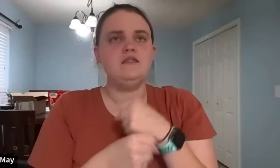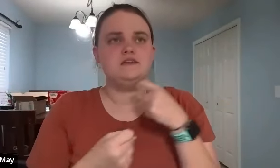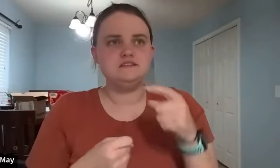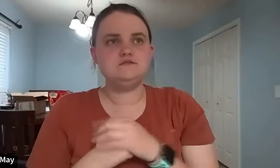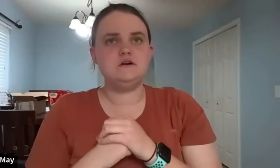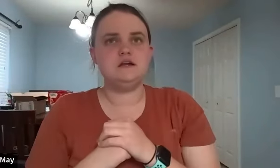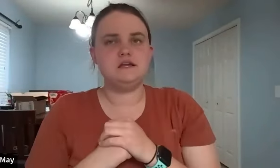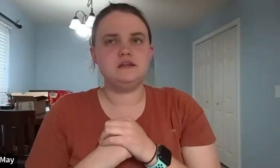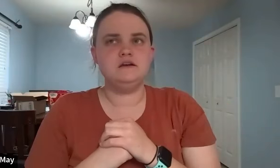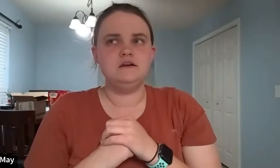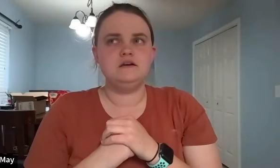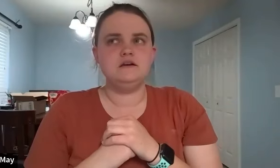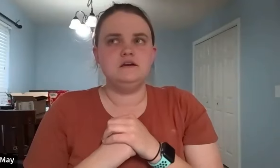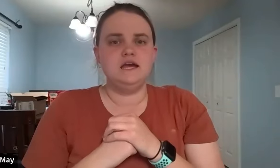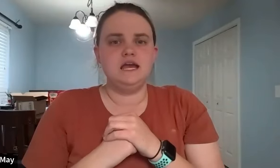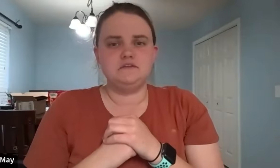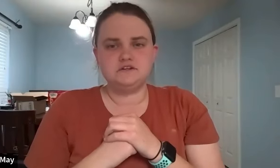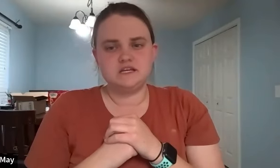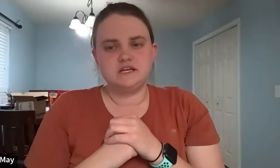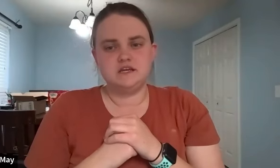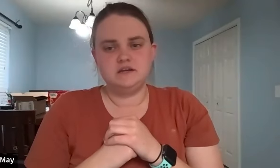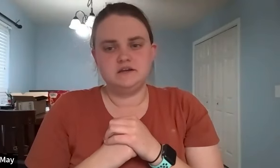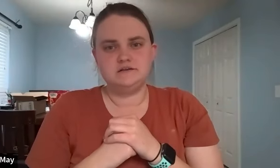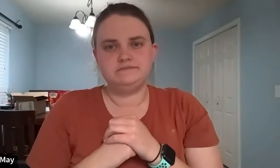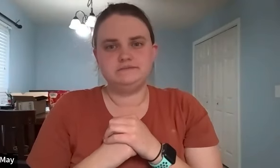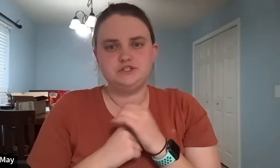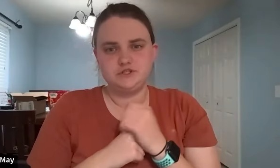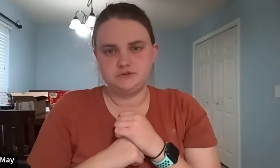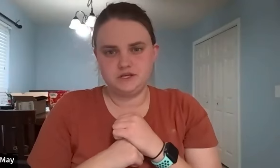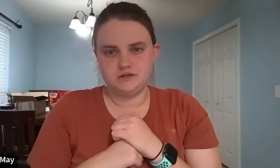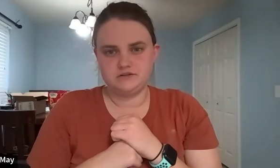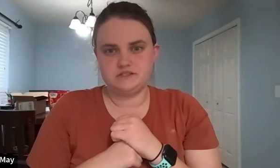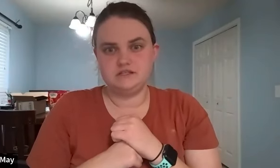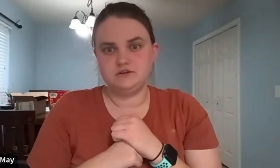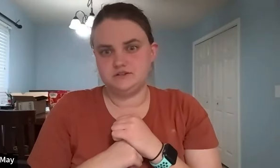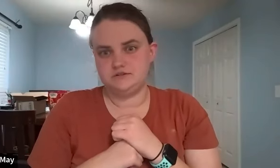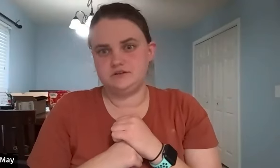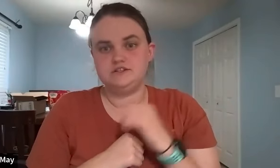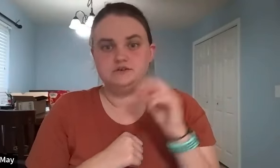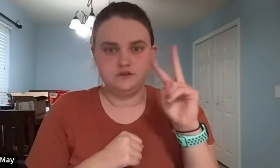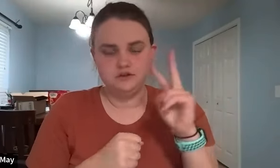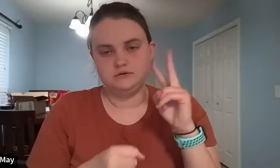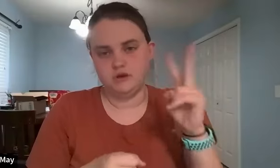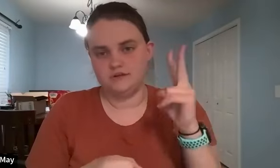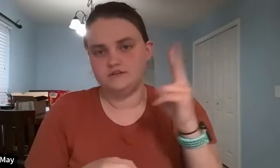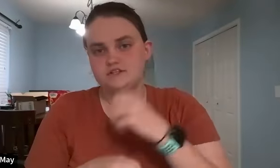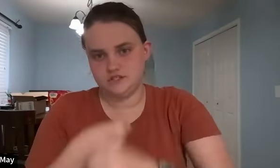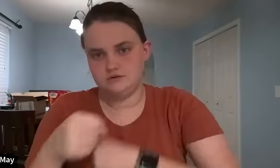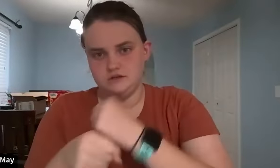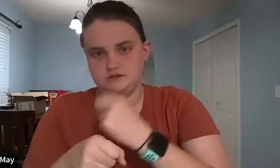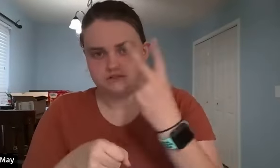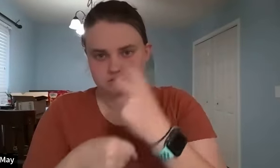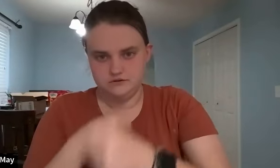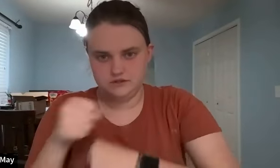This is one, if you're saying 2 years, it took 2 years, you would probably do the 2 years, 2